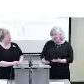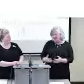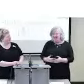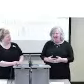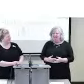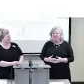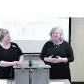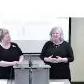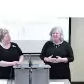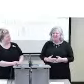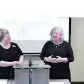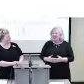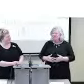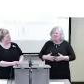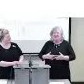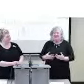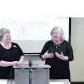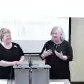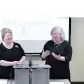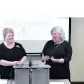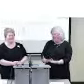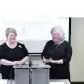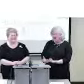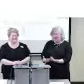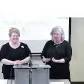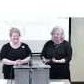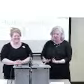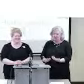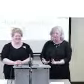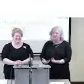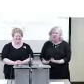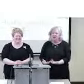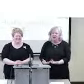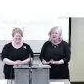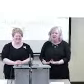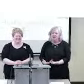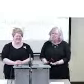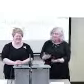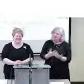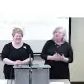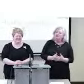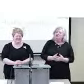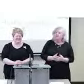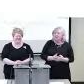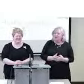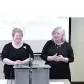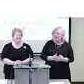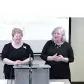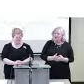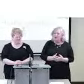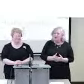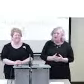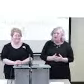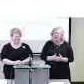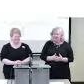projects um and be thankful in your giving as dr bradford talked about the receiving is also important